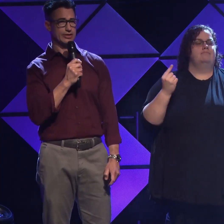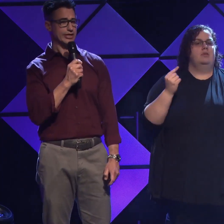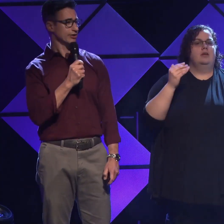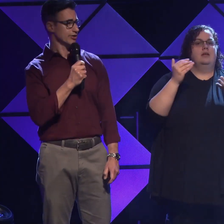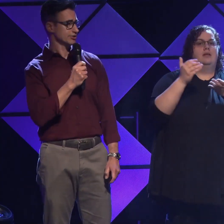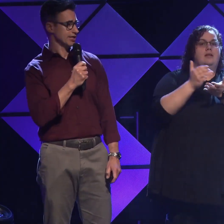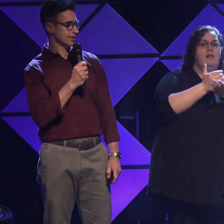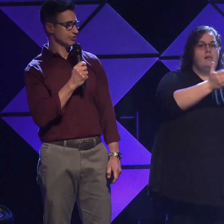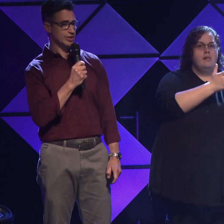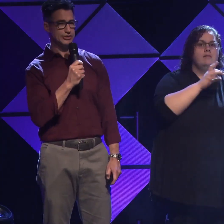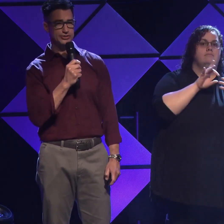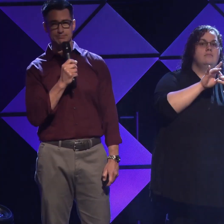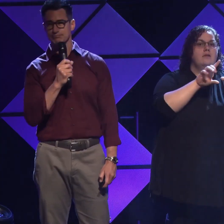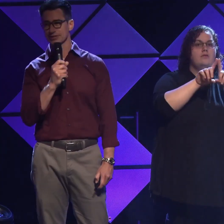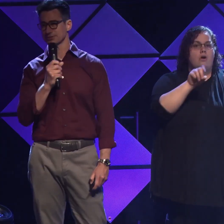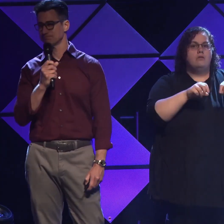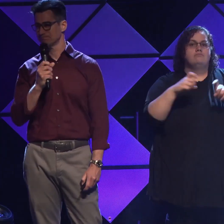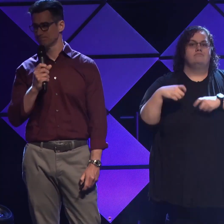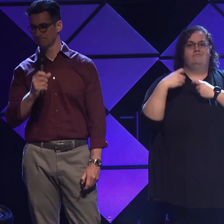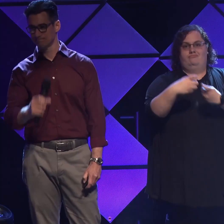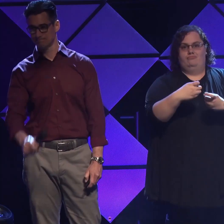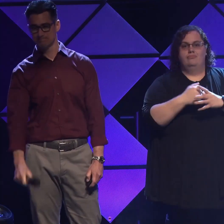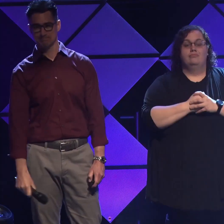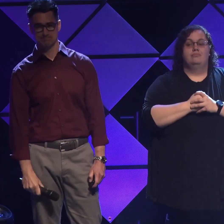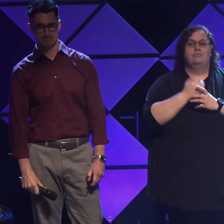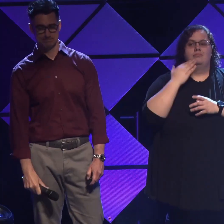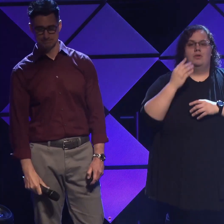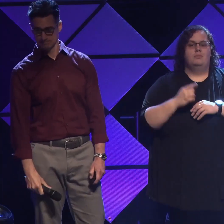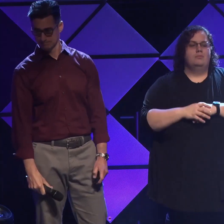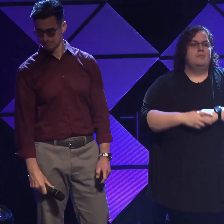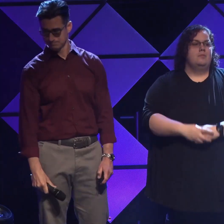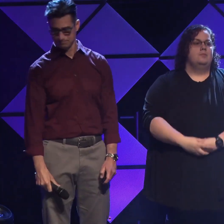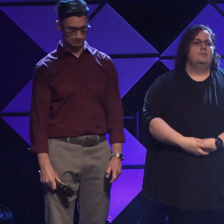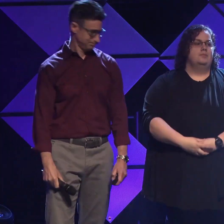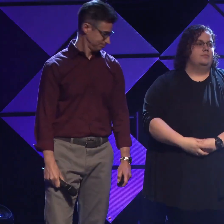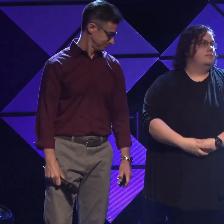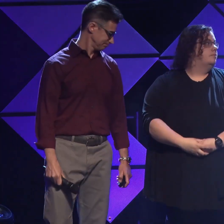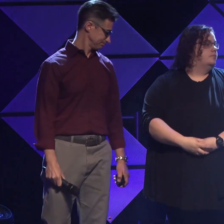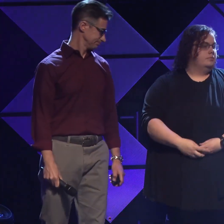collect the Connect cards and donations. Thanks.